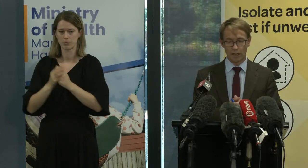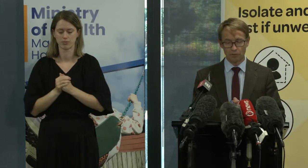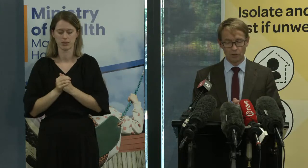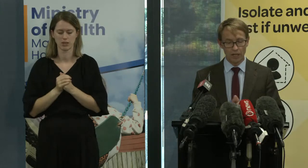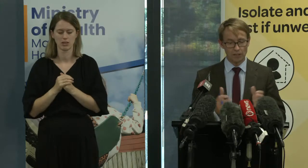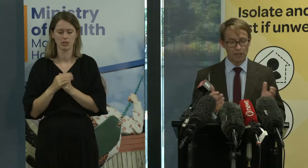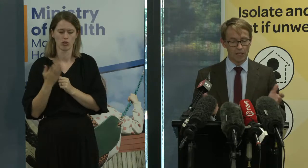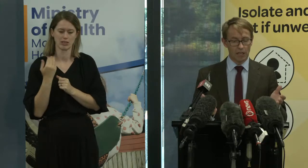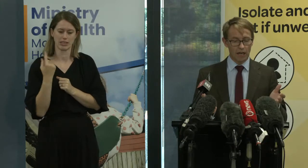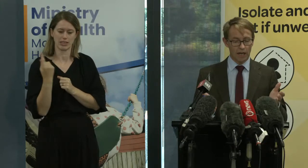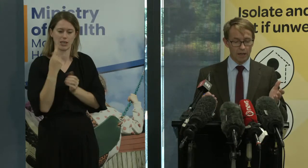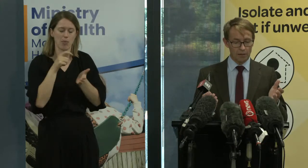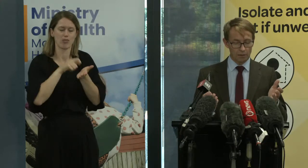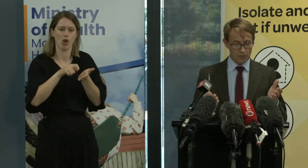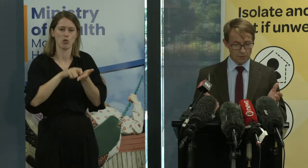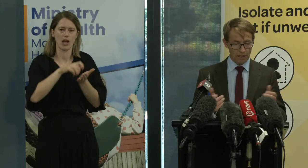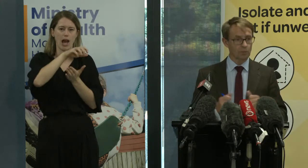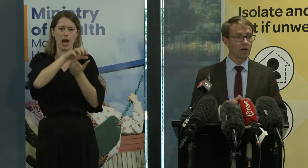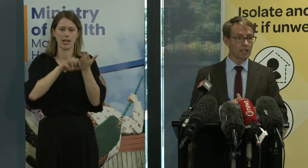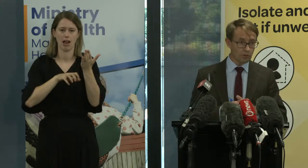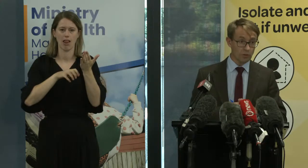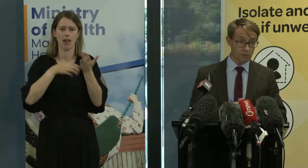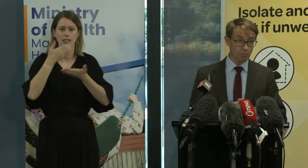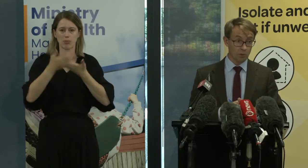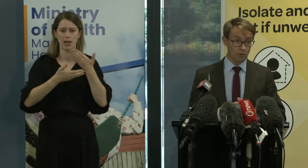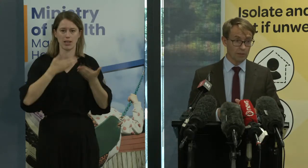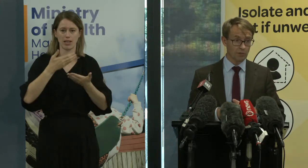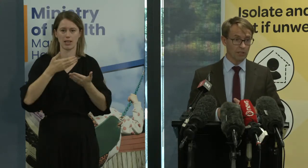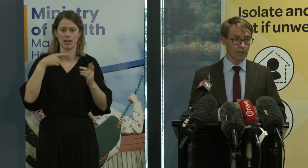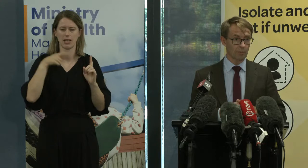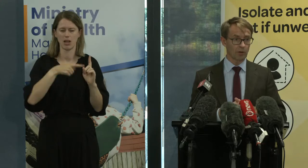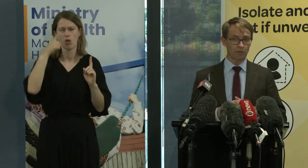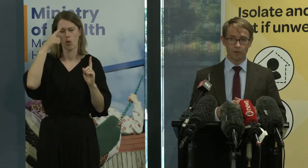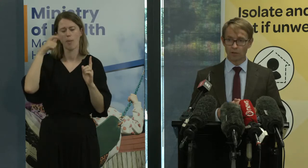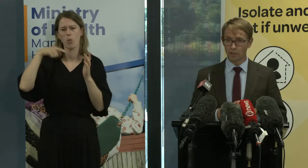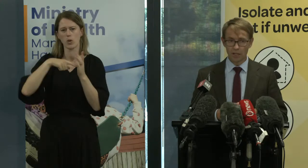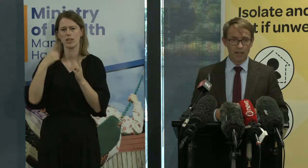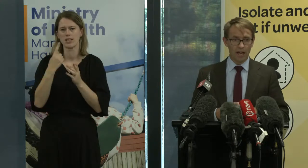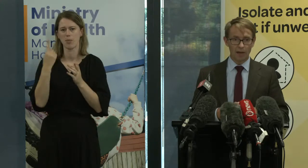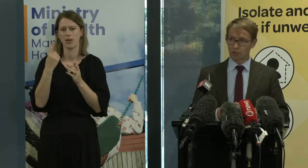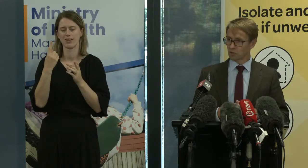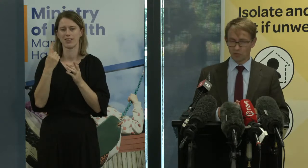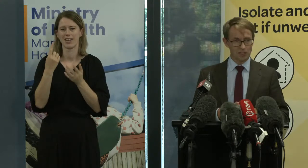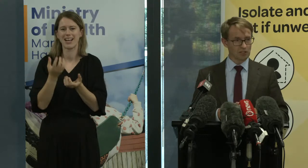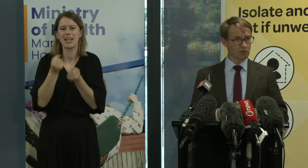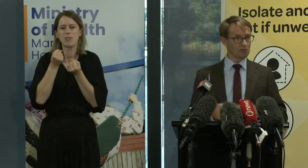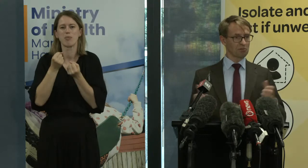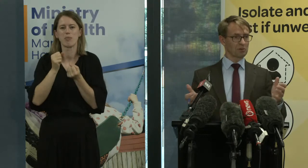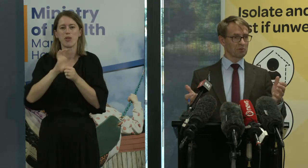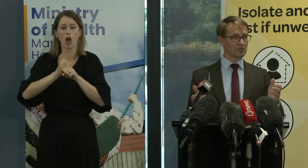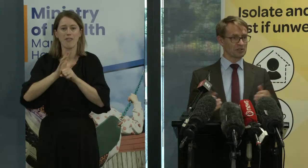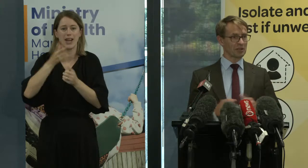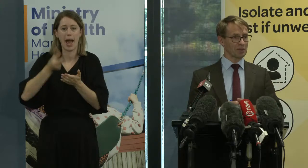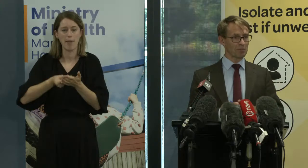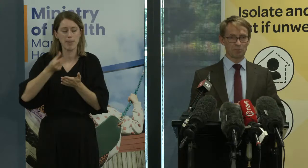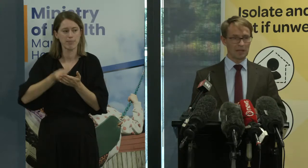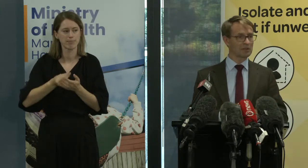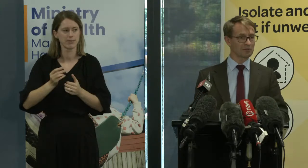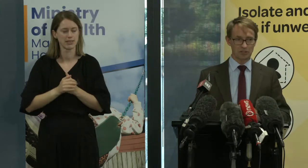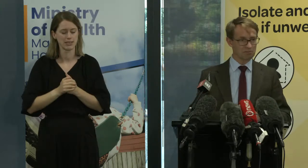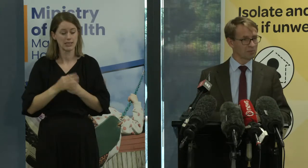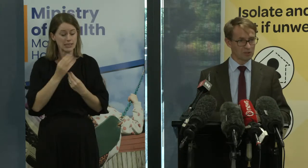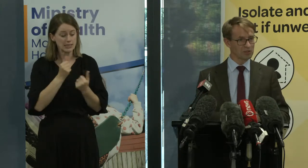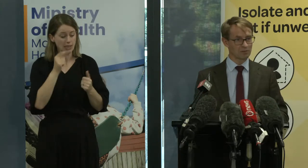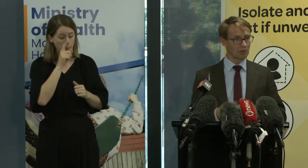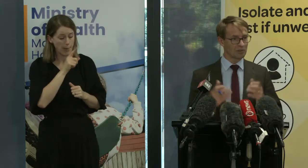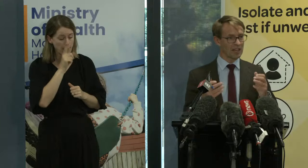last few days explaining why he thought it was important people keep the app on their phone. It's good to see too, well, that some people maybe